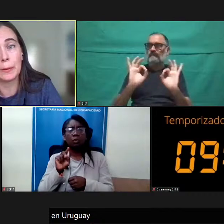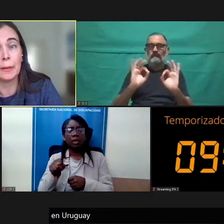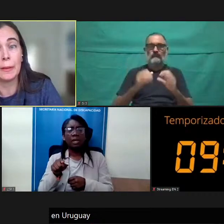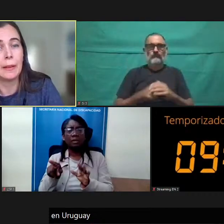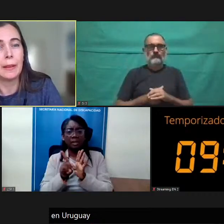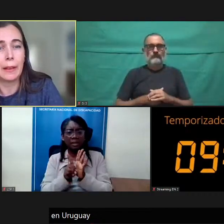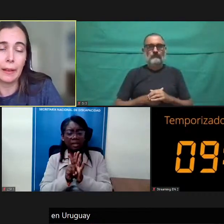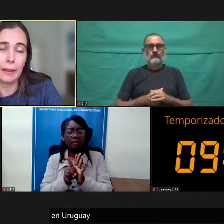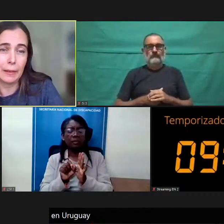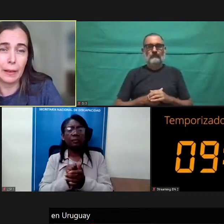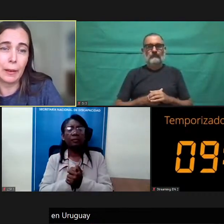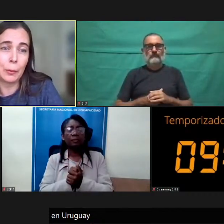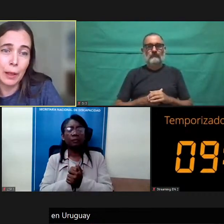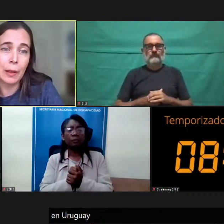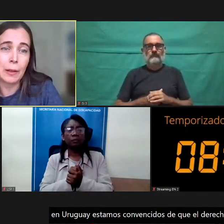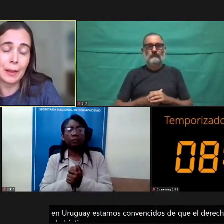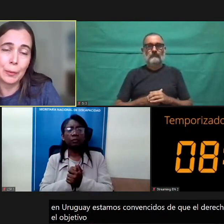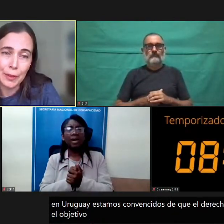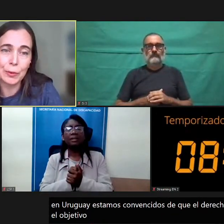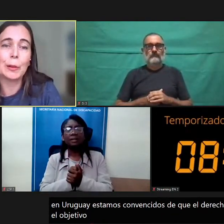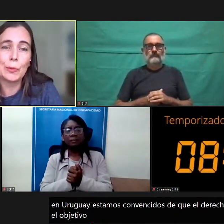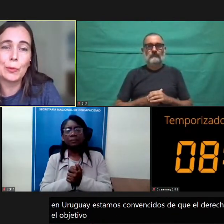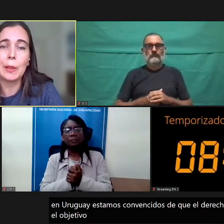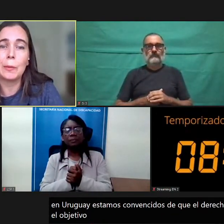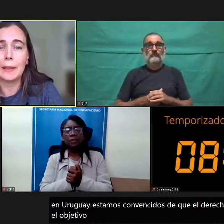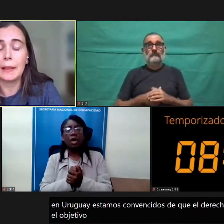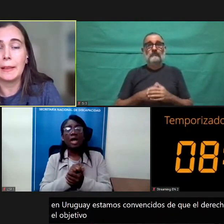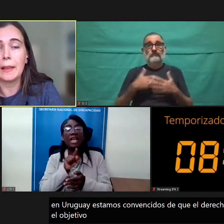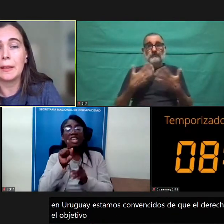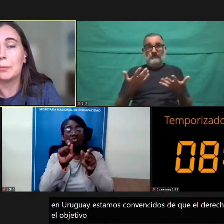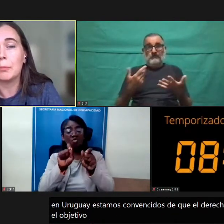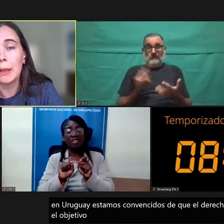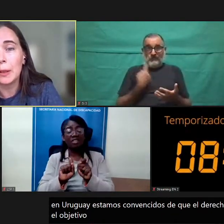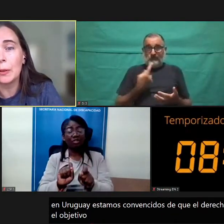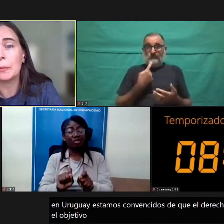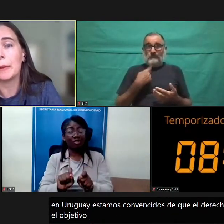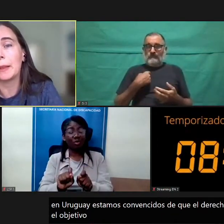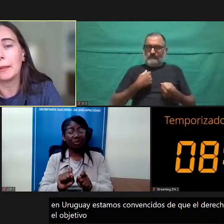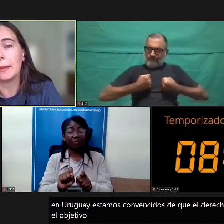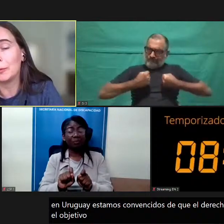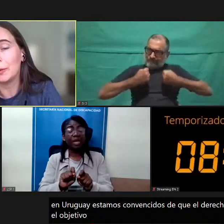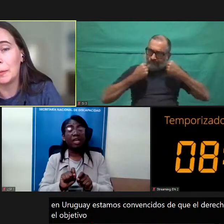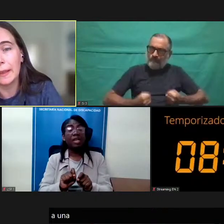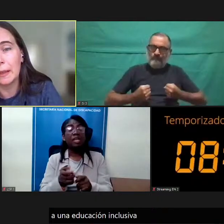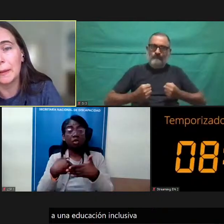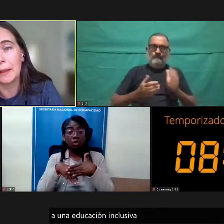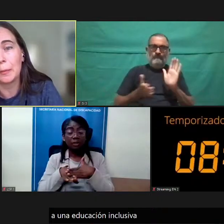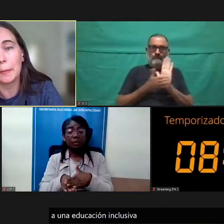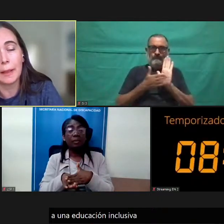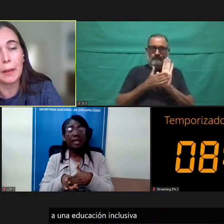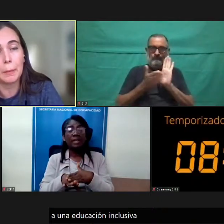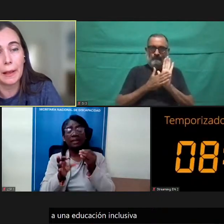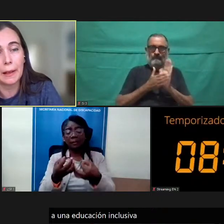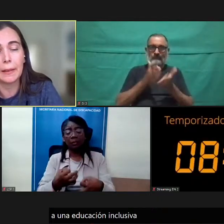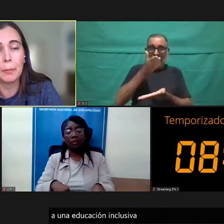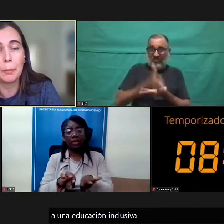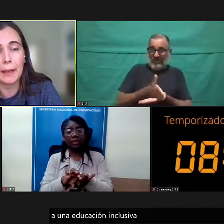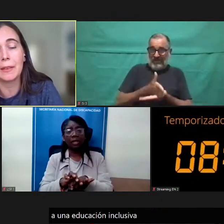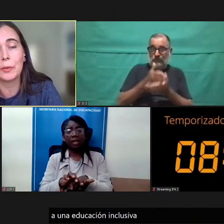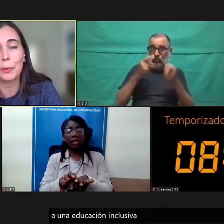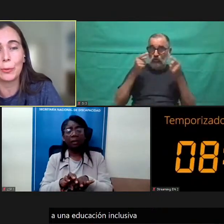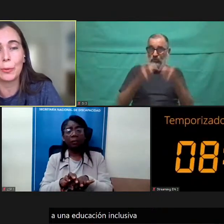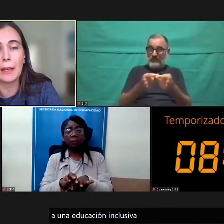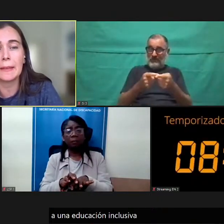because we are convinced that the rights and objectives into having high quality inclusive education is a